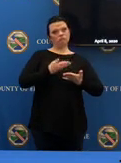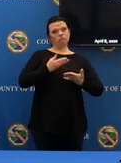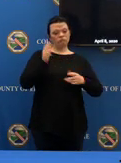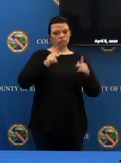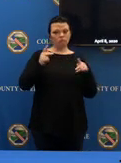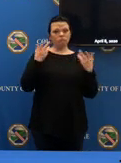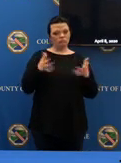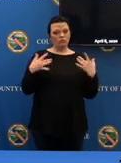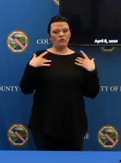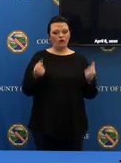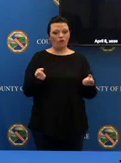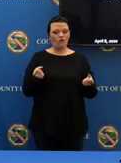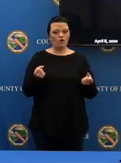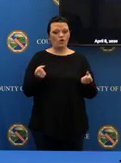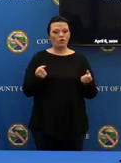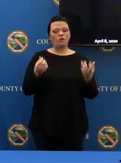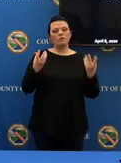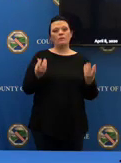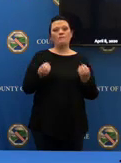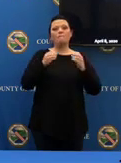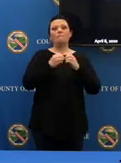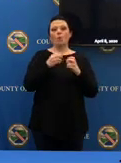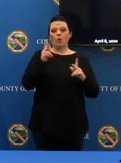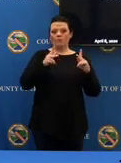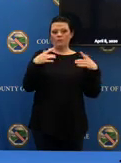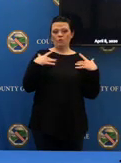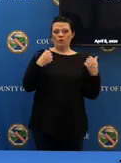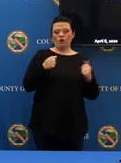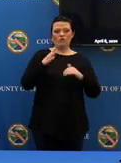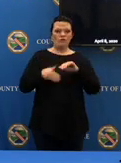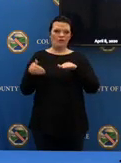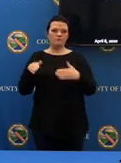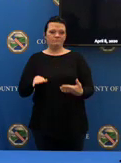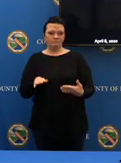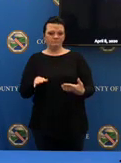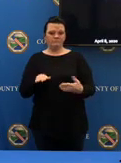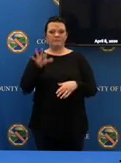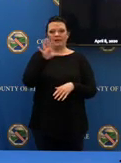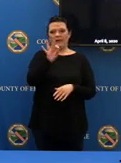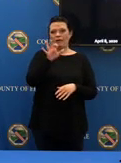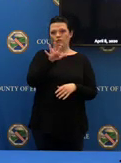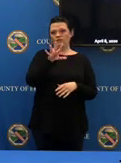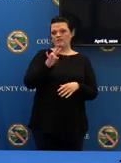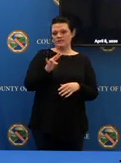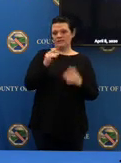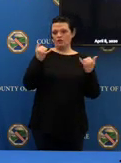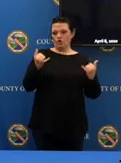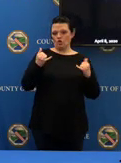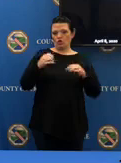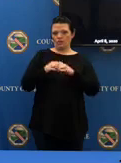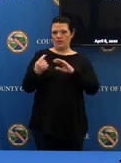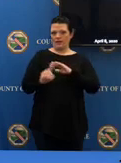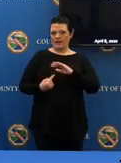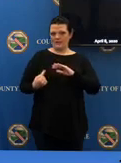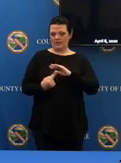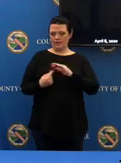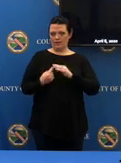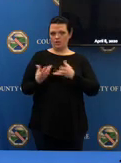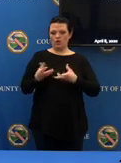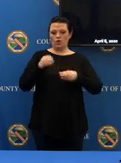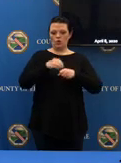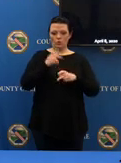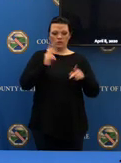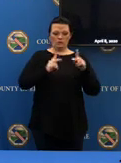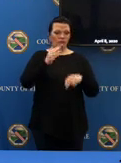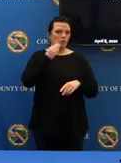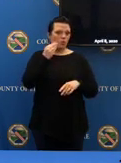have recovered, and there's more people who've recovered than have perished. 957 people are currently in isolation, which includes individuals at